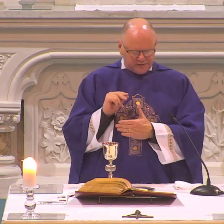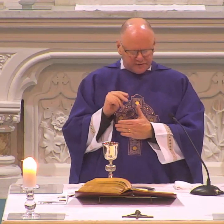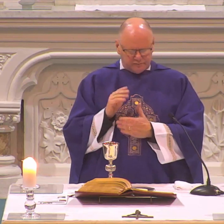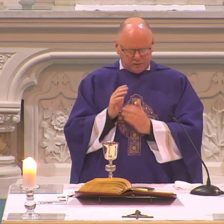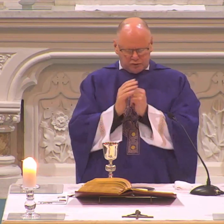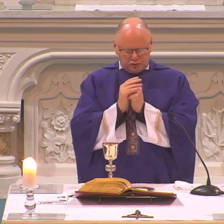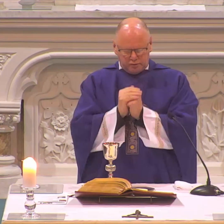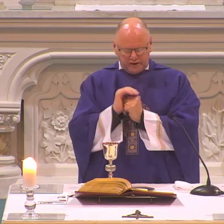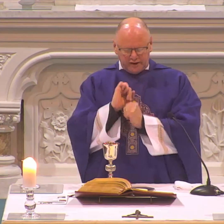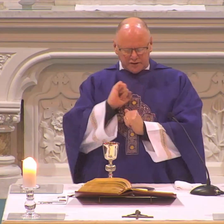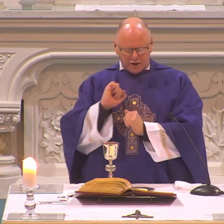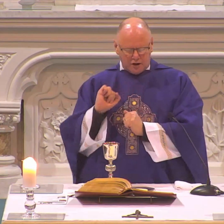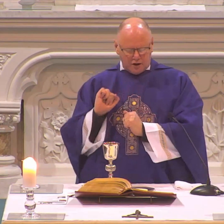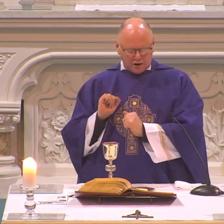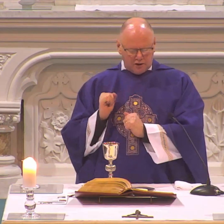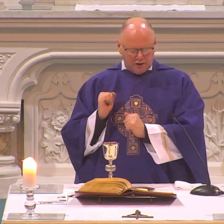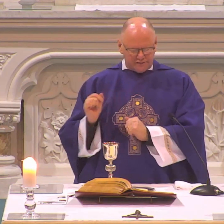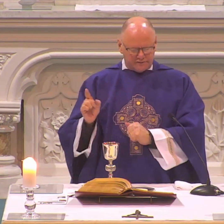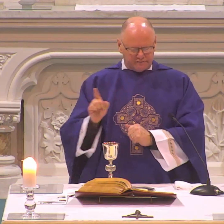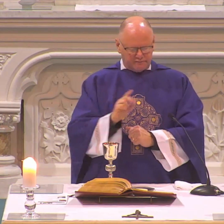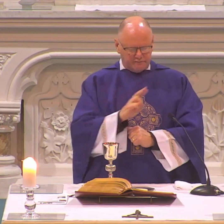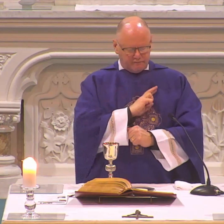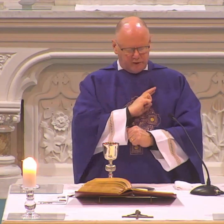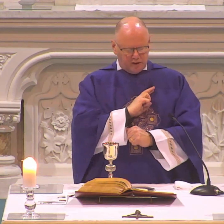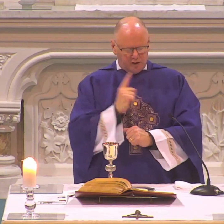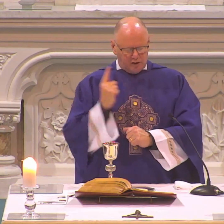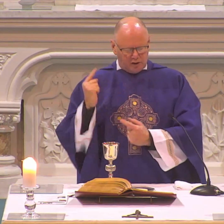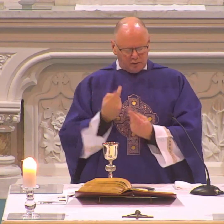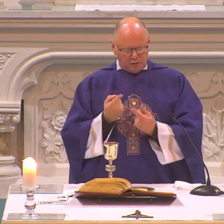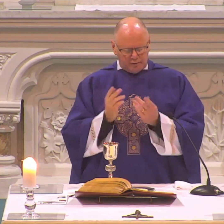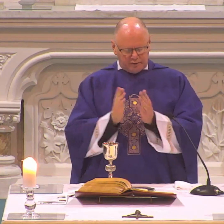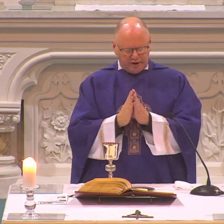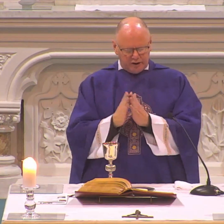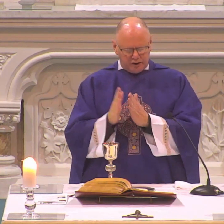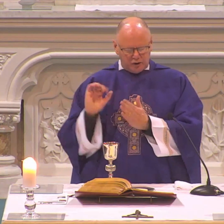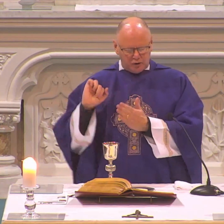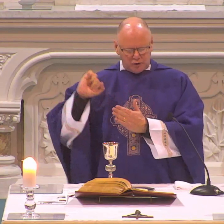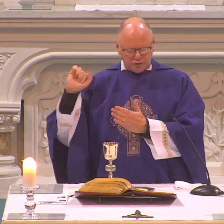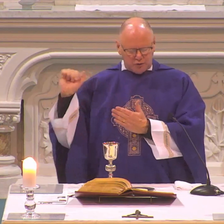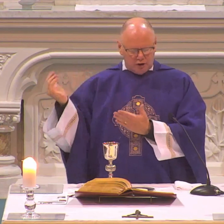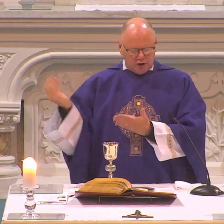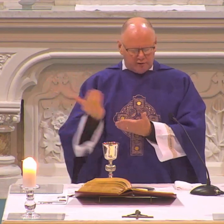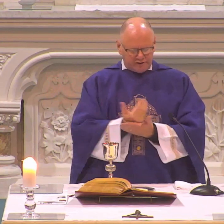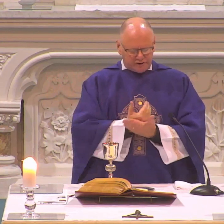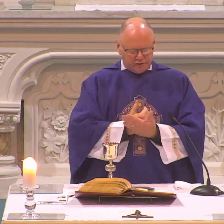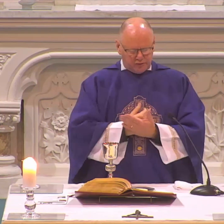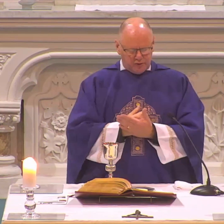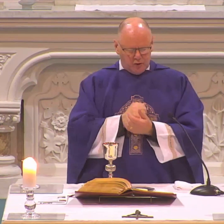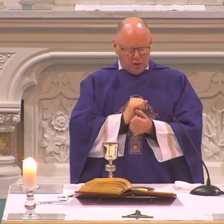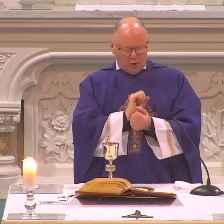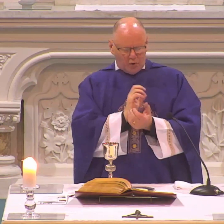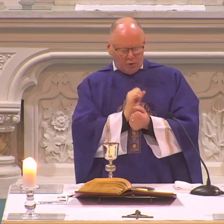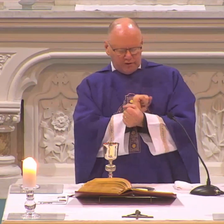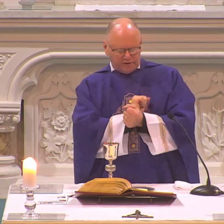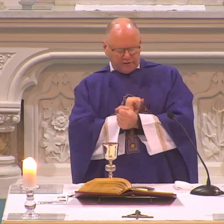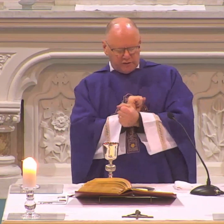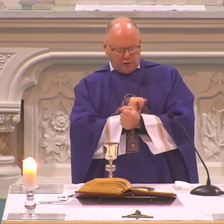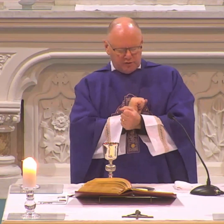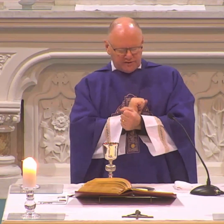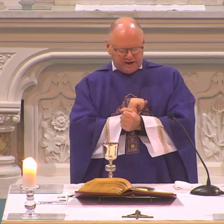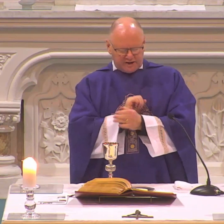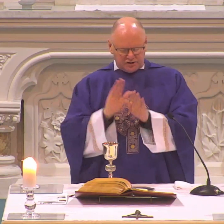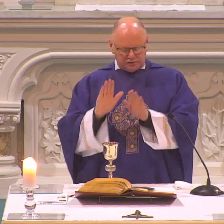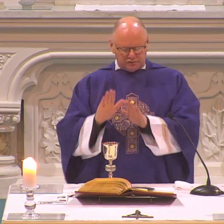merits to plead our cause, come, we pray, to our rescue, with